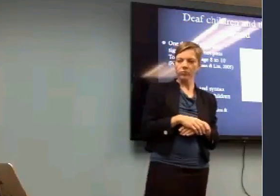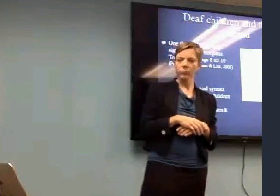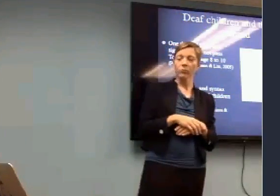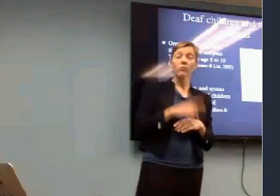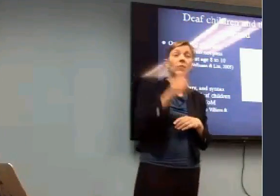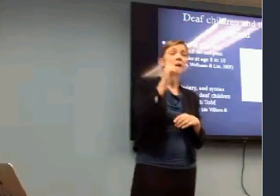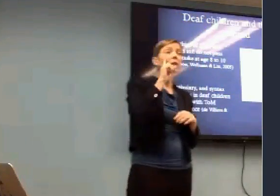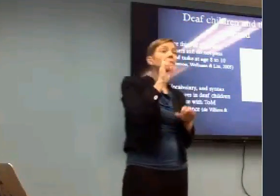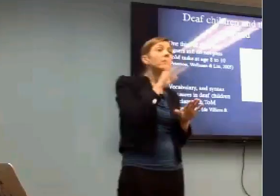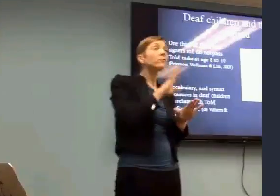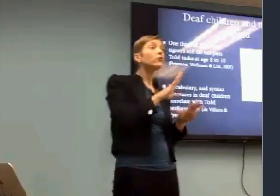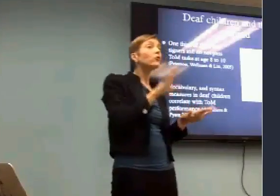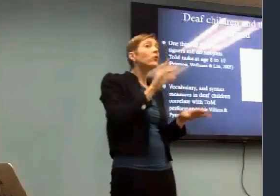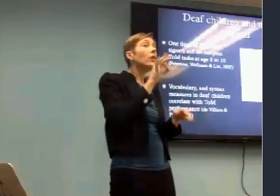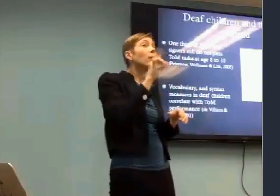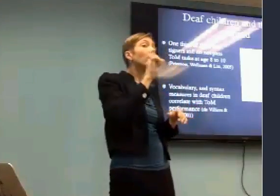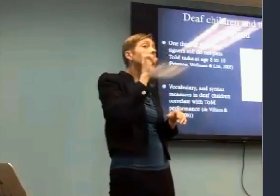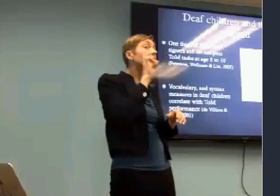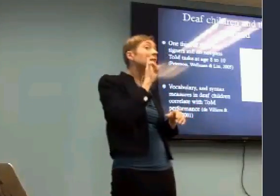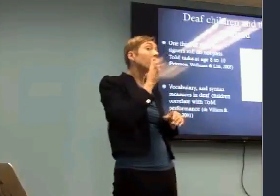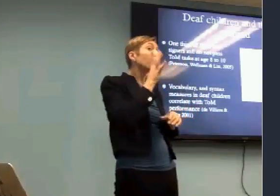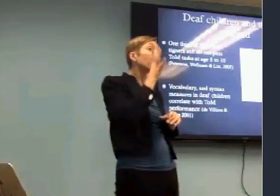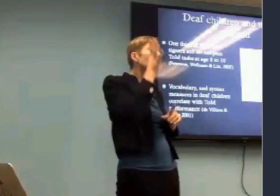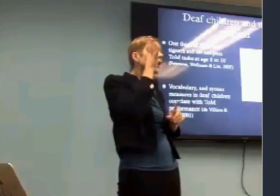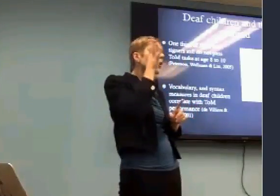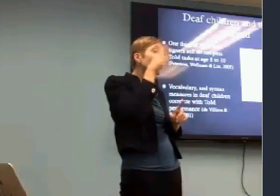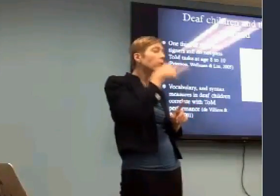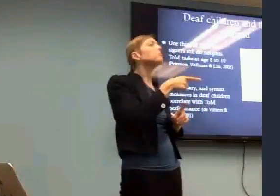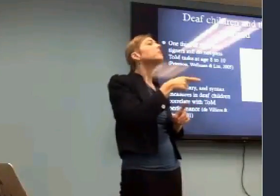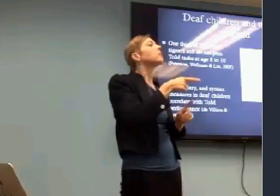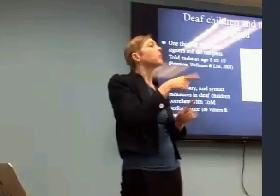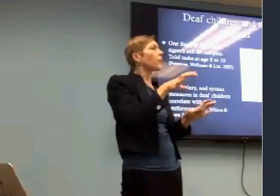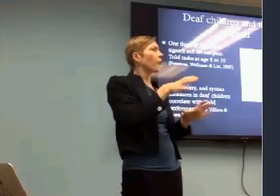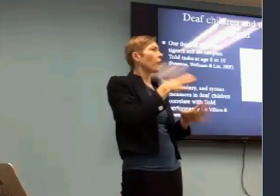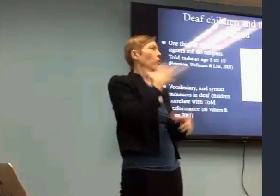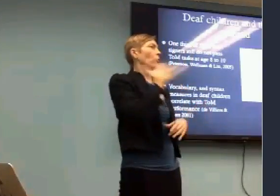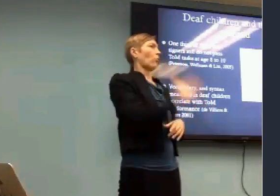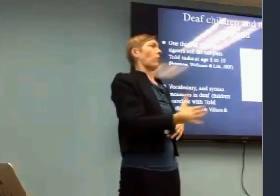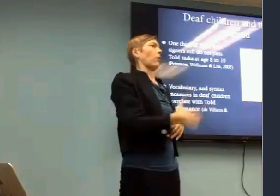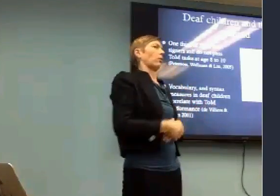worse than those in the center. So